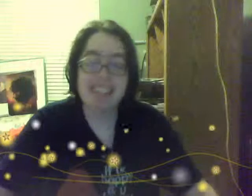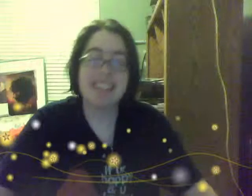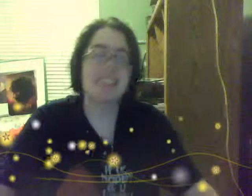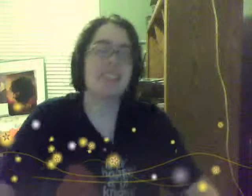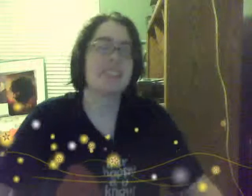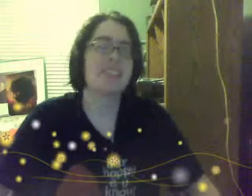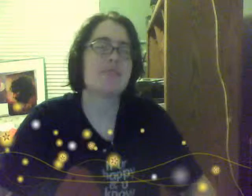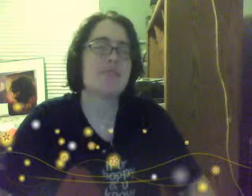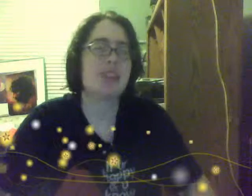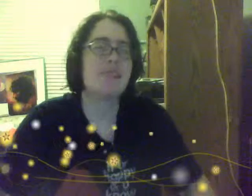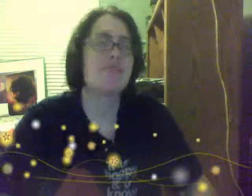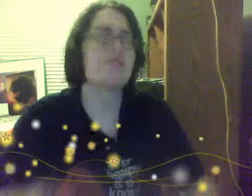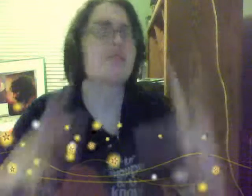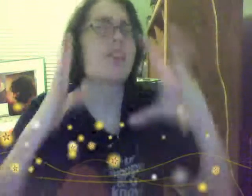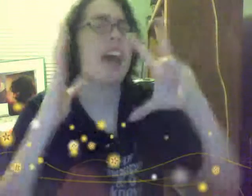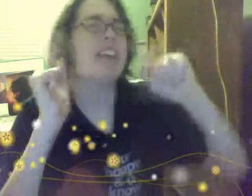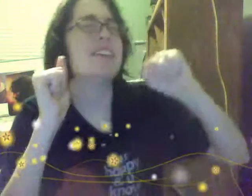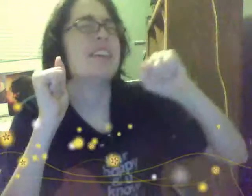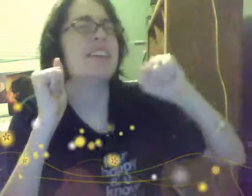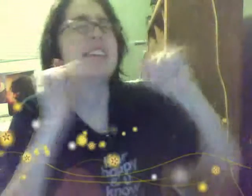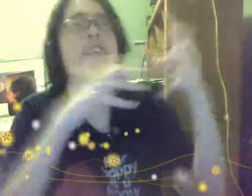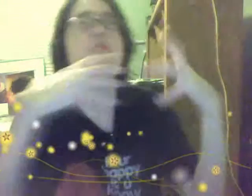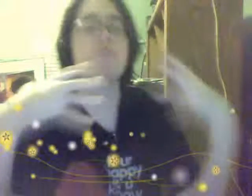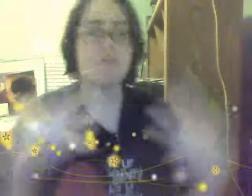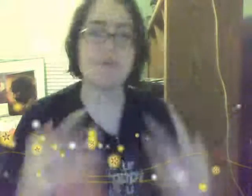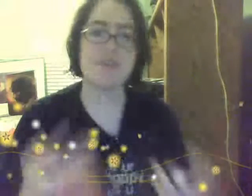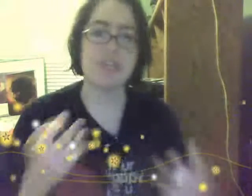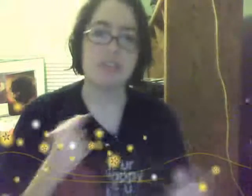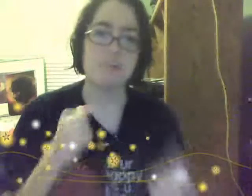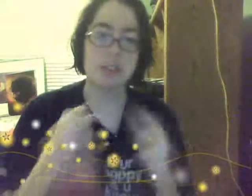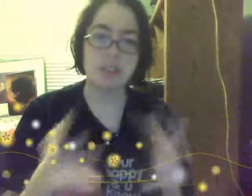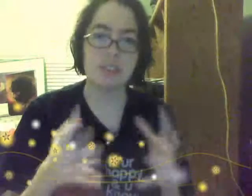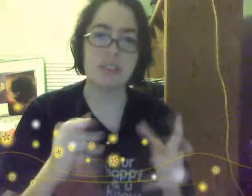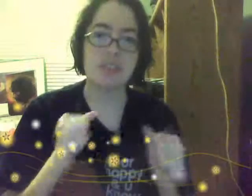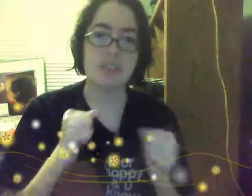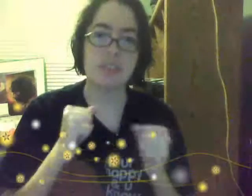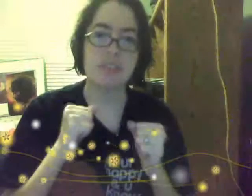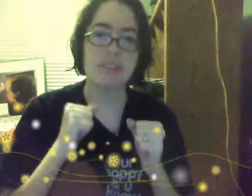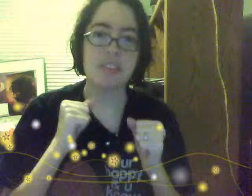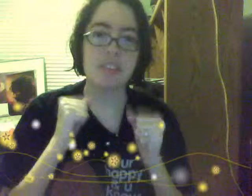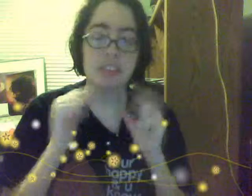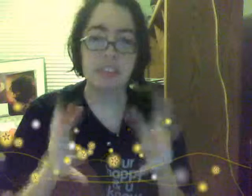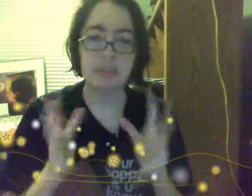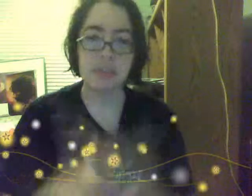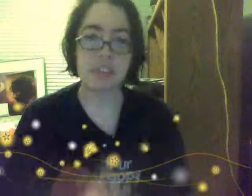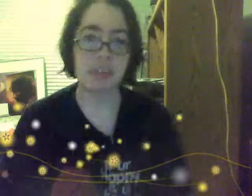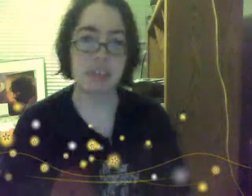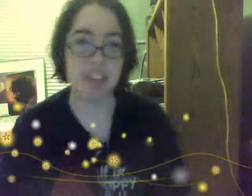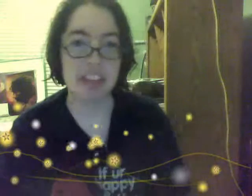they just went over and they removed the pictures of the loved ones that were